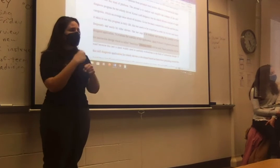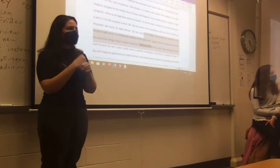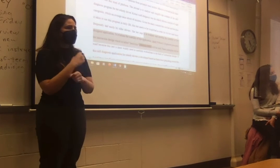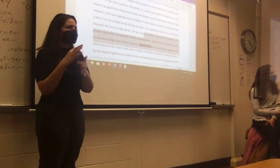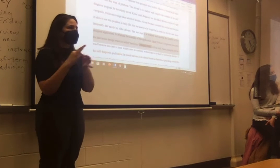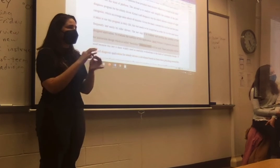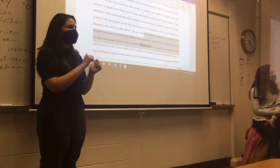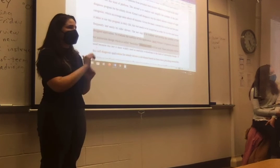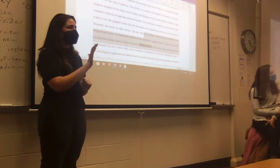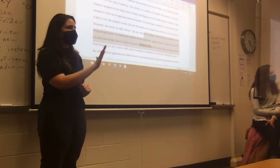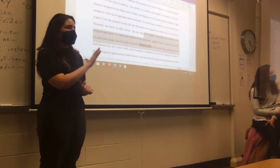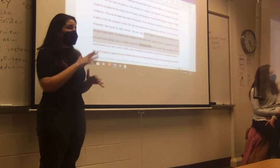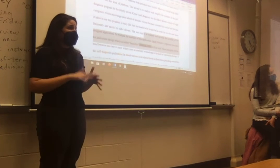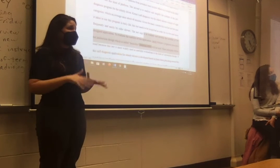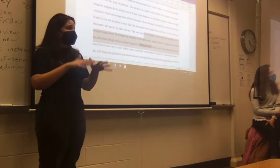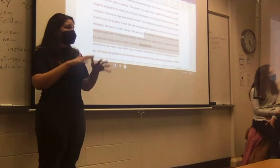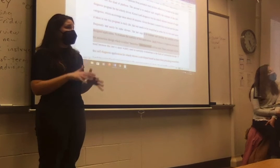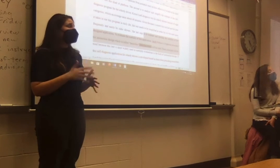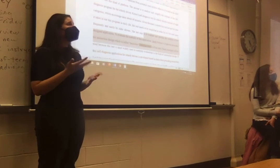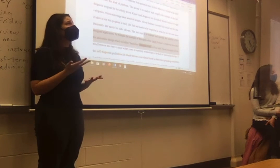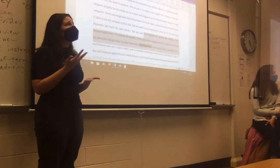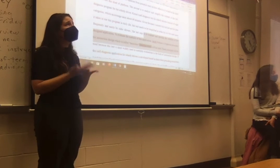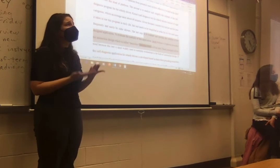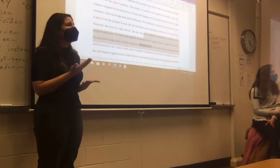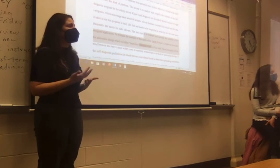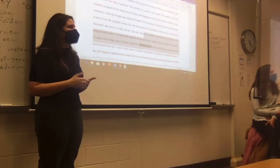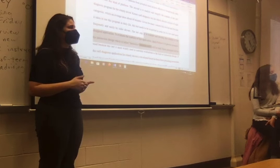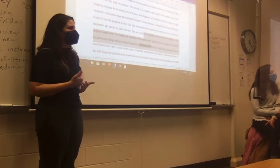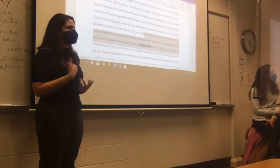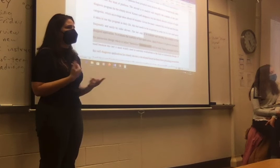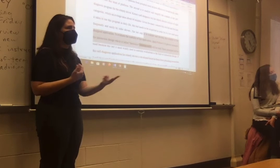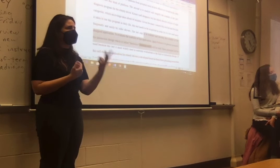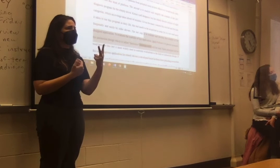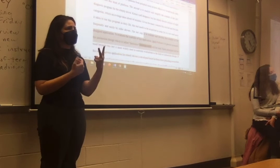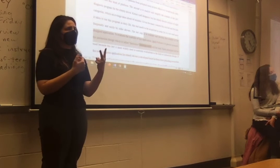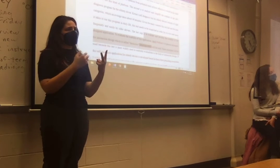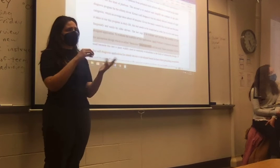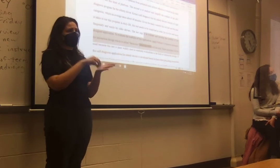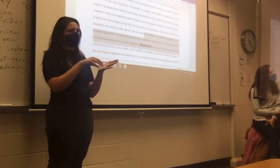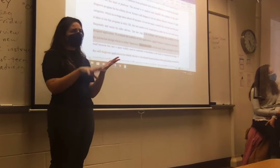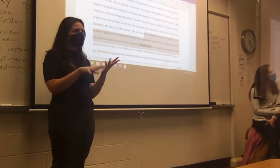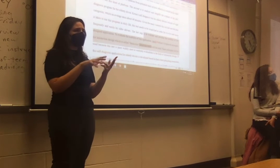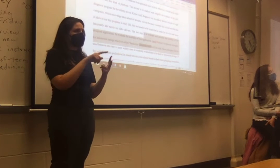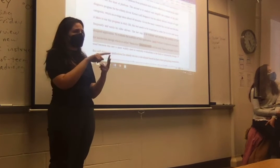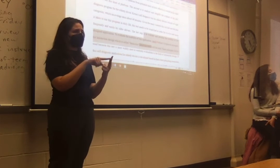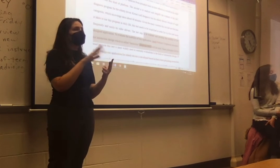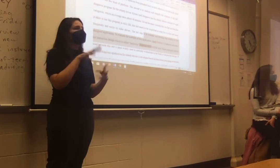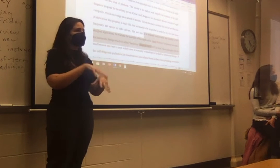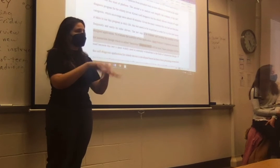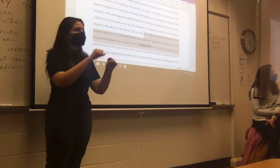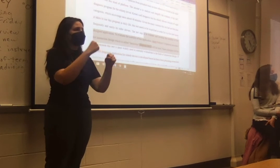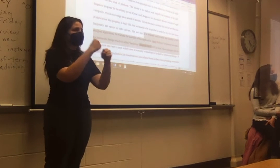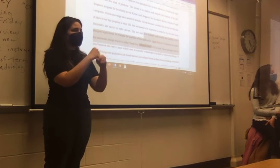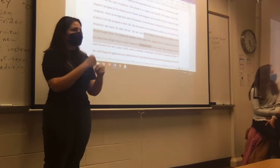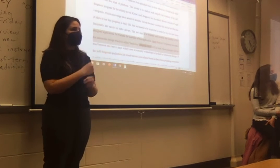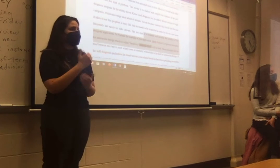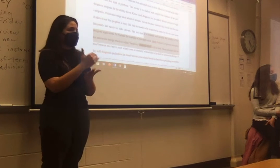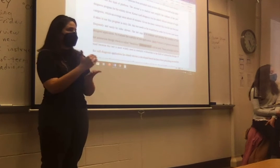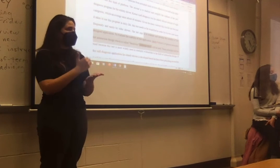two samples of students who take statistics courses, and the second one is also